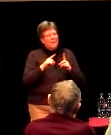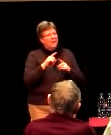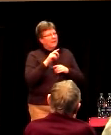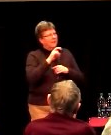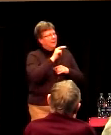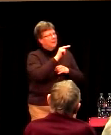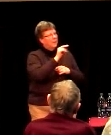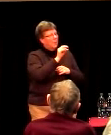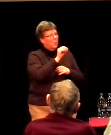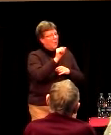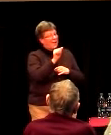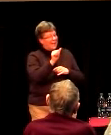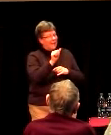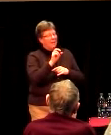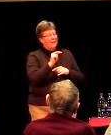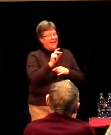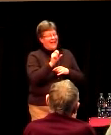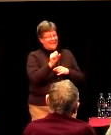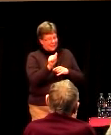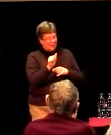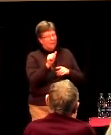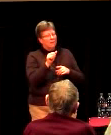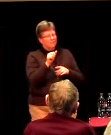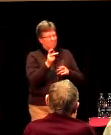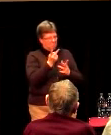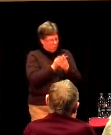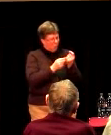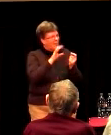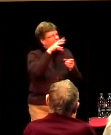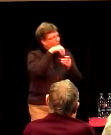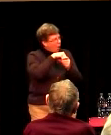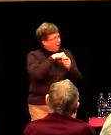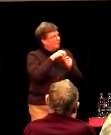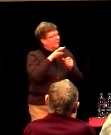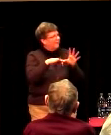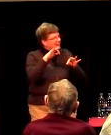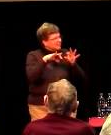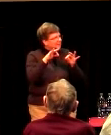NOAA and NASA were really involved in the discovery and